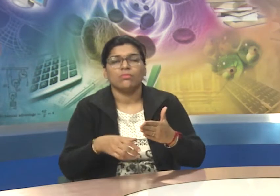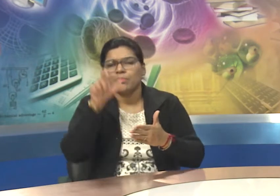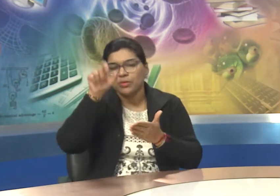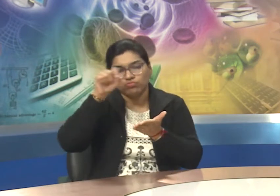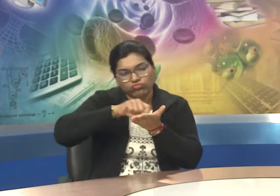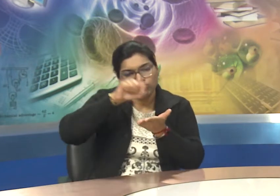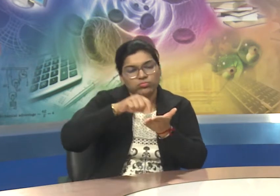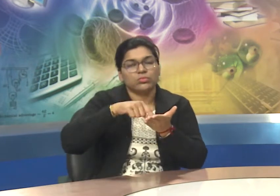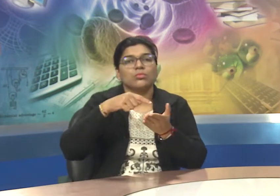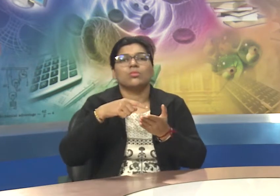For centuries,